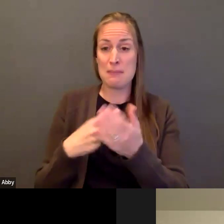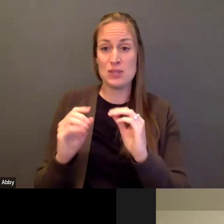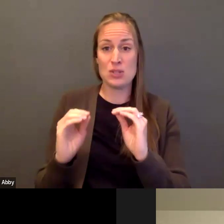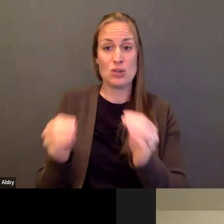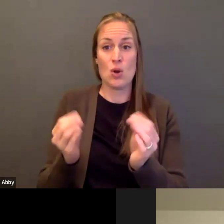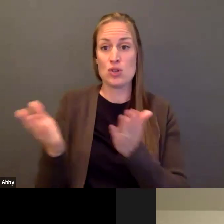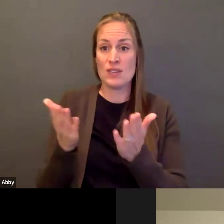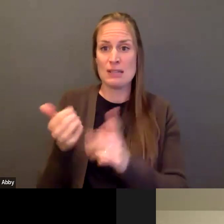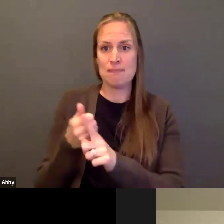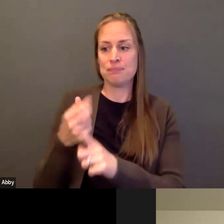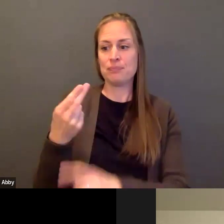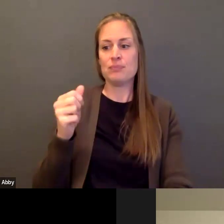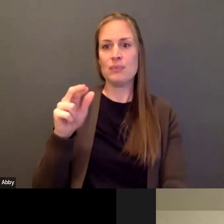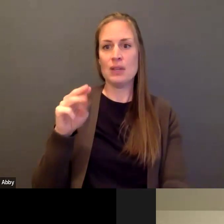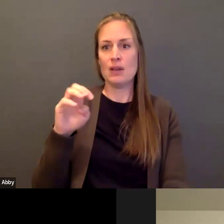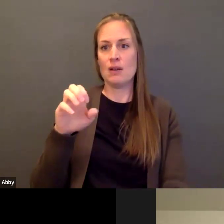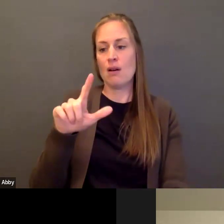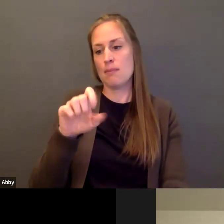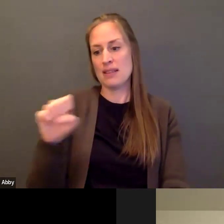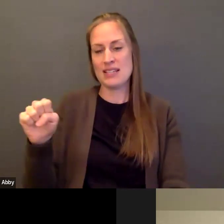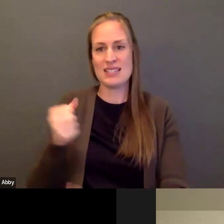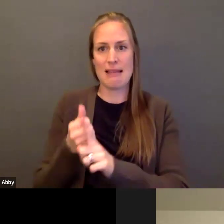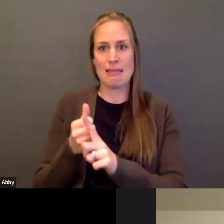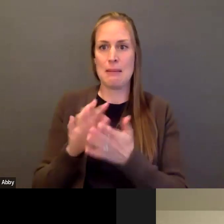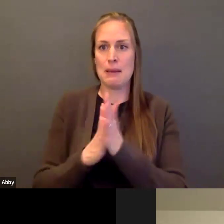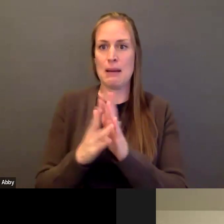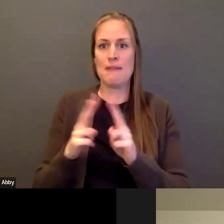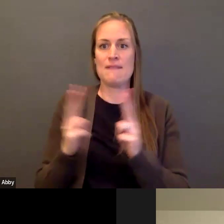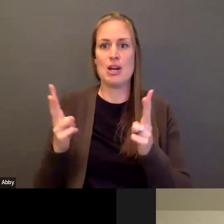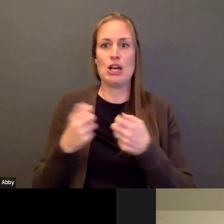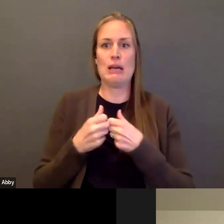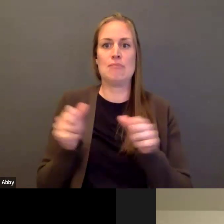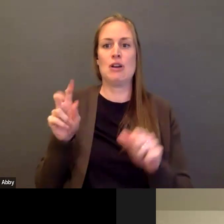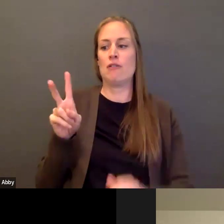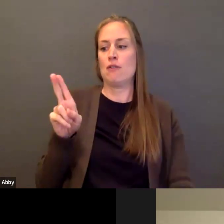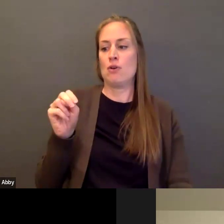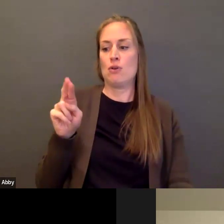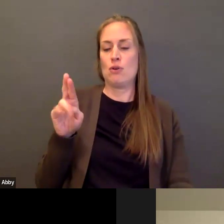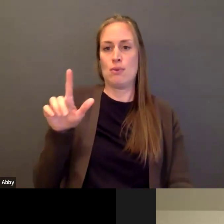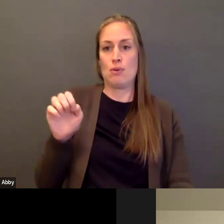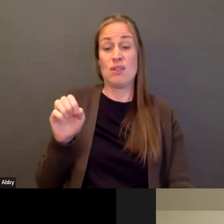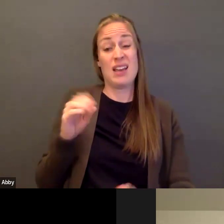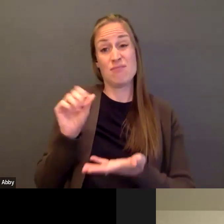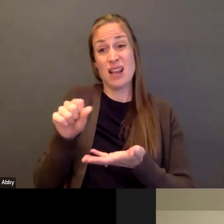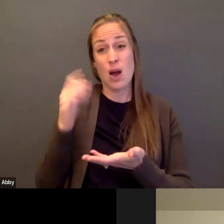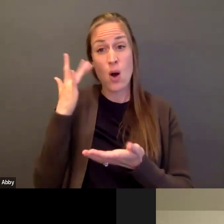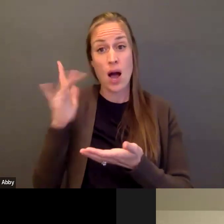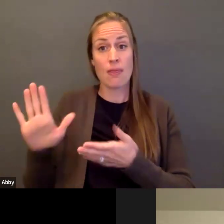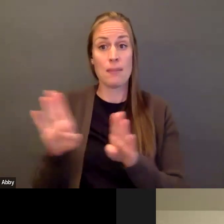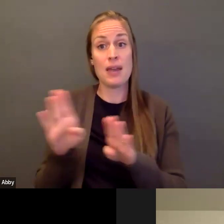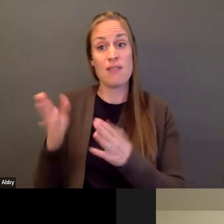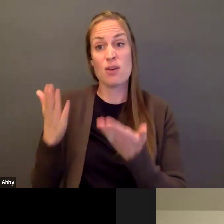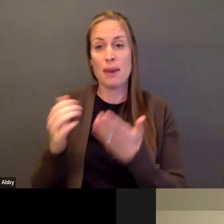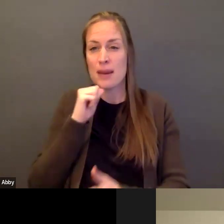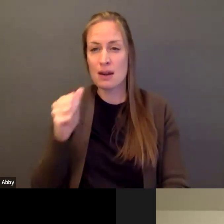extremely vulnerable and extremely at risk. And while the behaviors may have been illegal, a